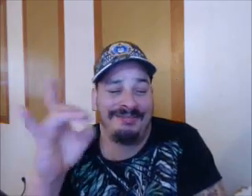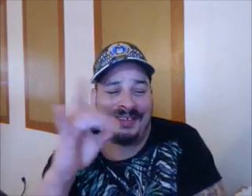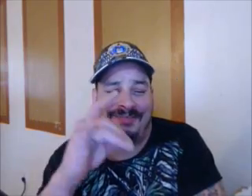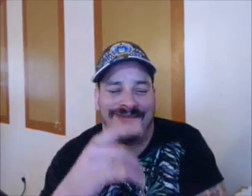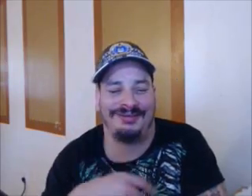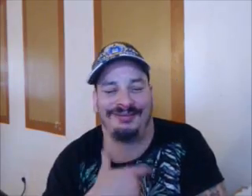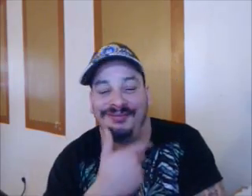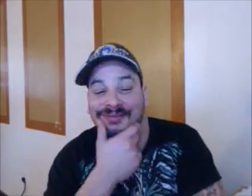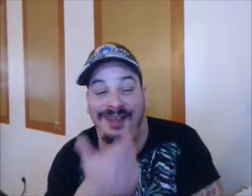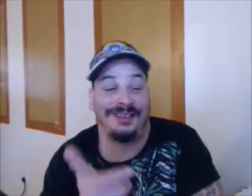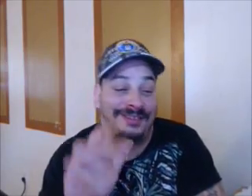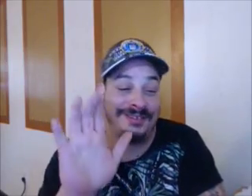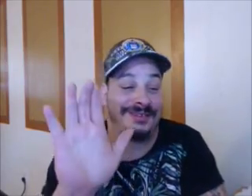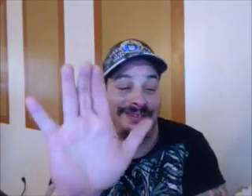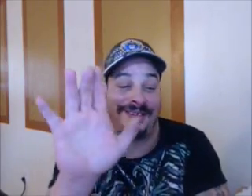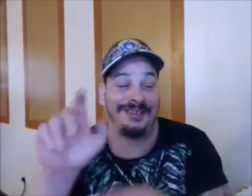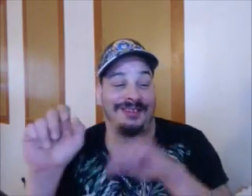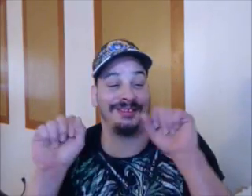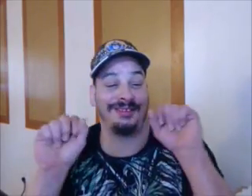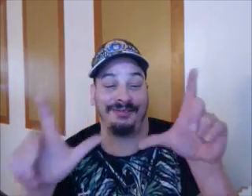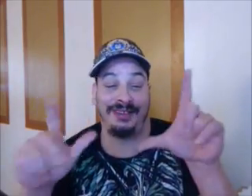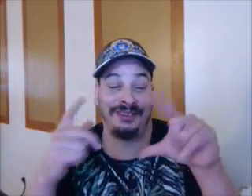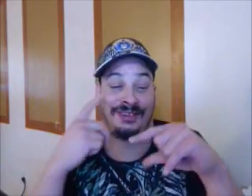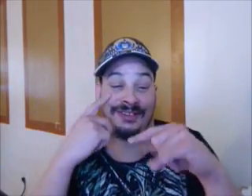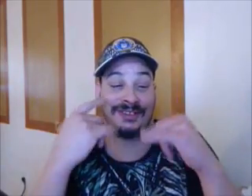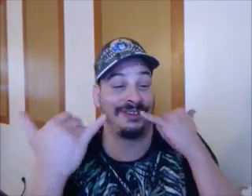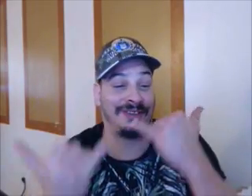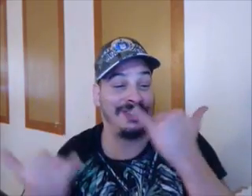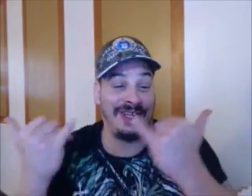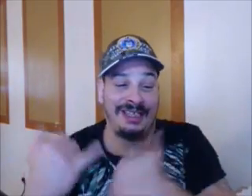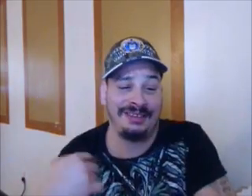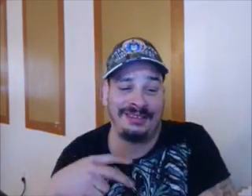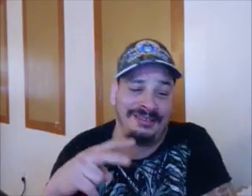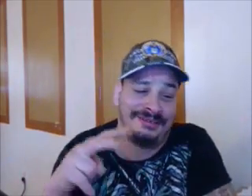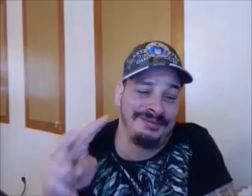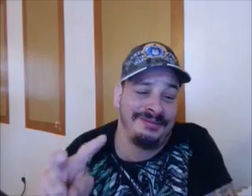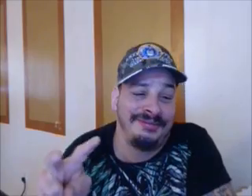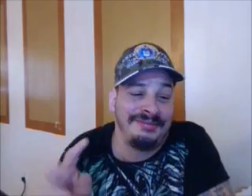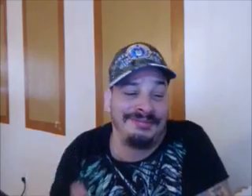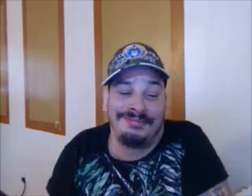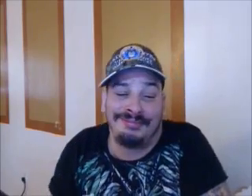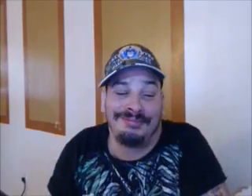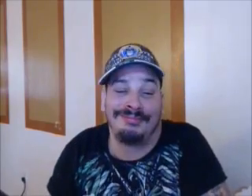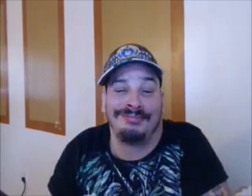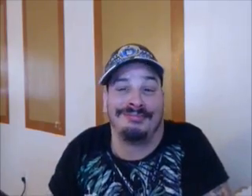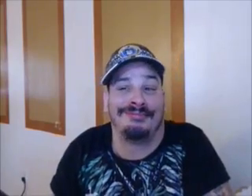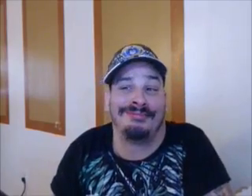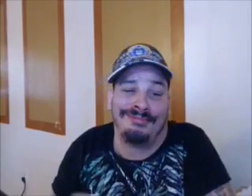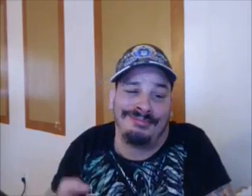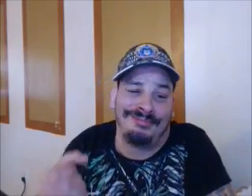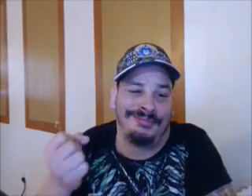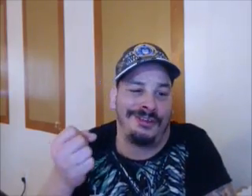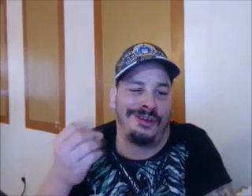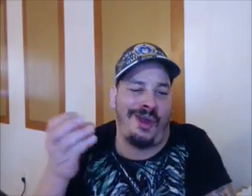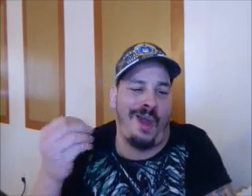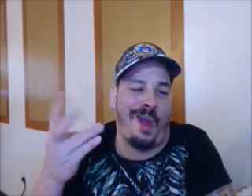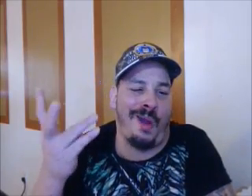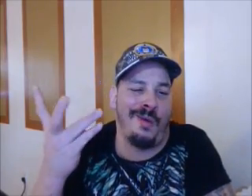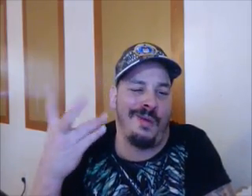I cannot succeed this soul on my own and in consciousness. I would need to be, I would need